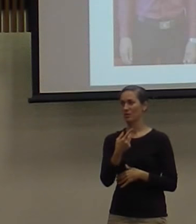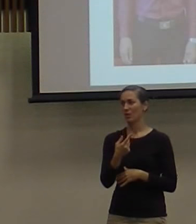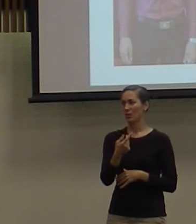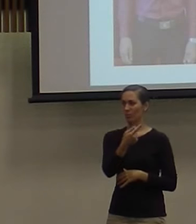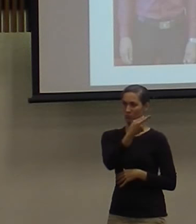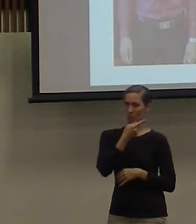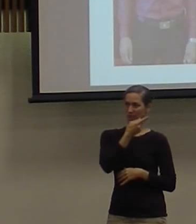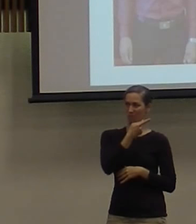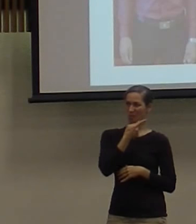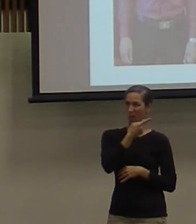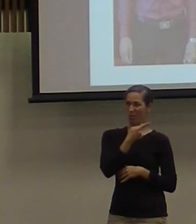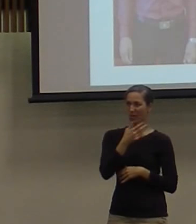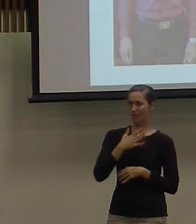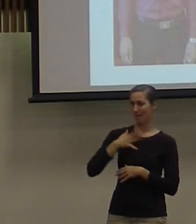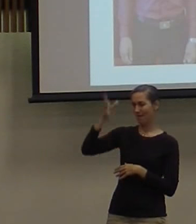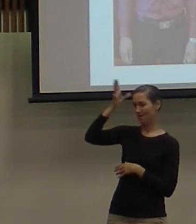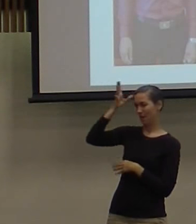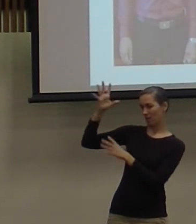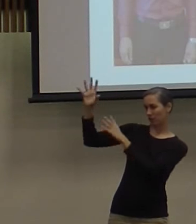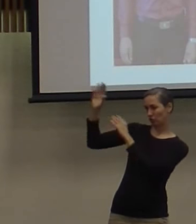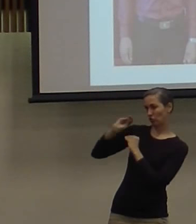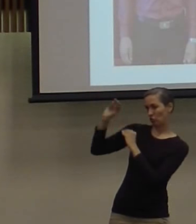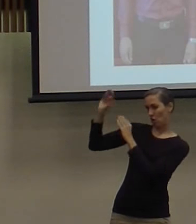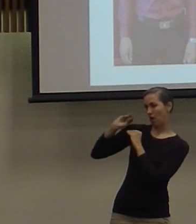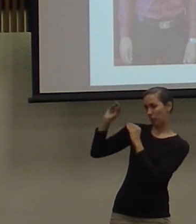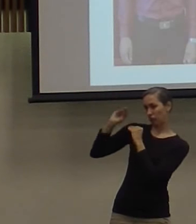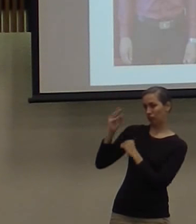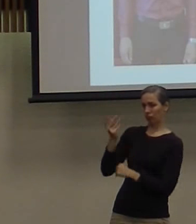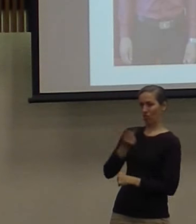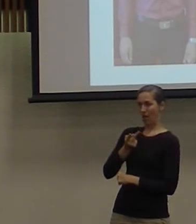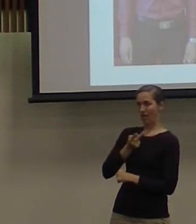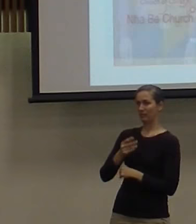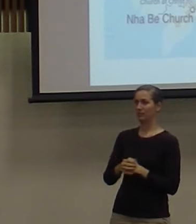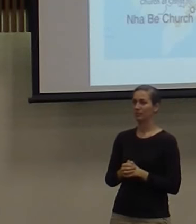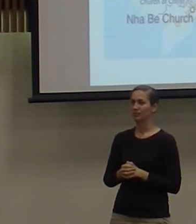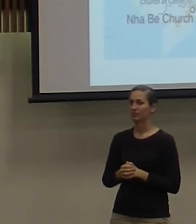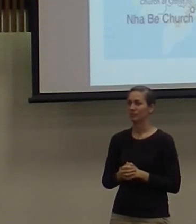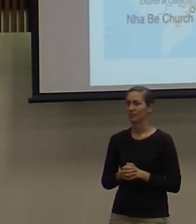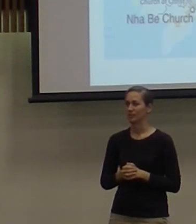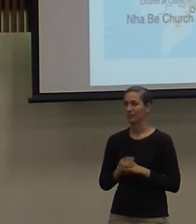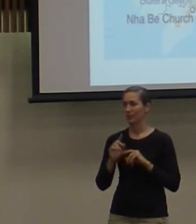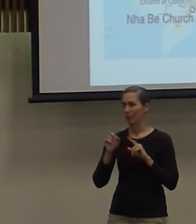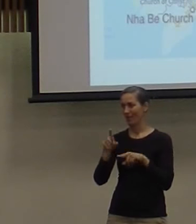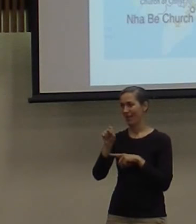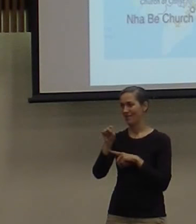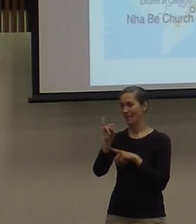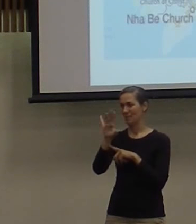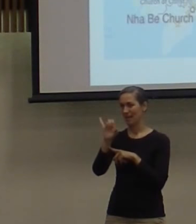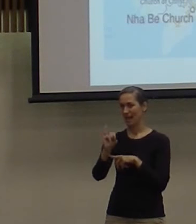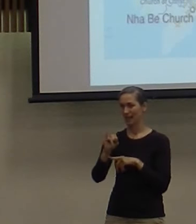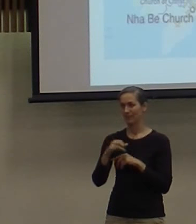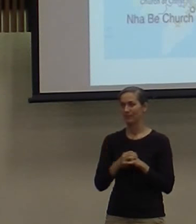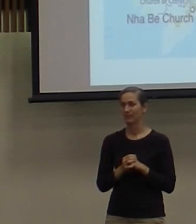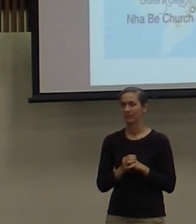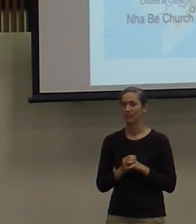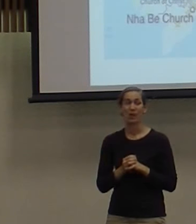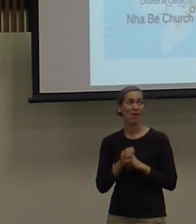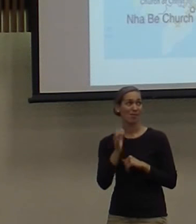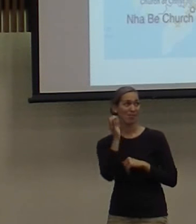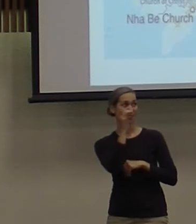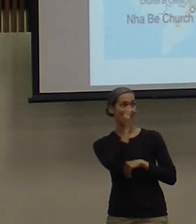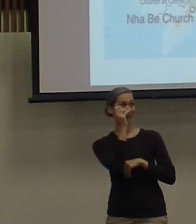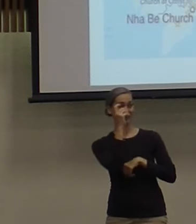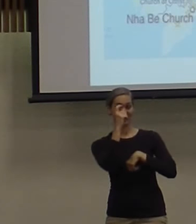my father, and of course I also was trained in SIBI. So during this time,